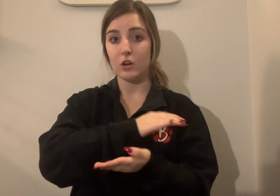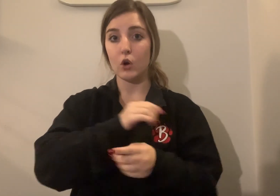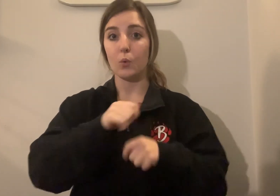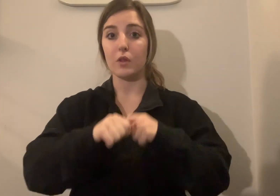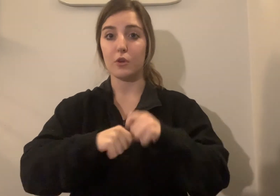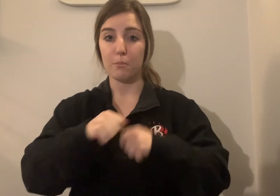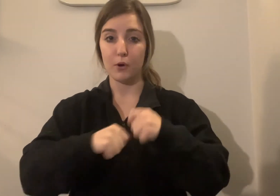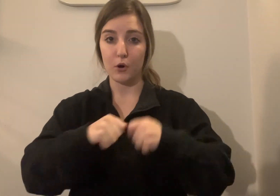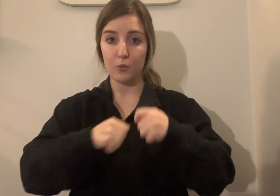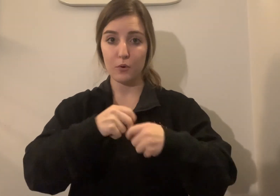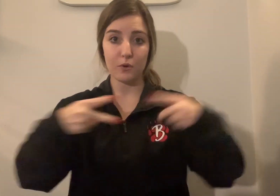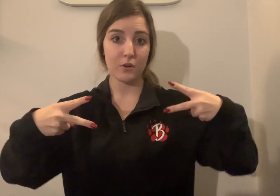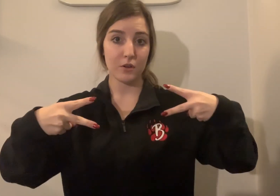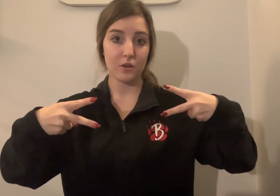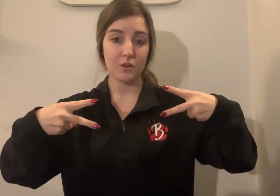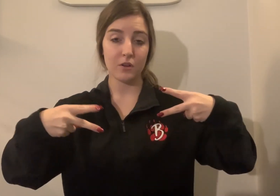with a bow,